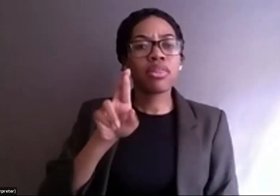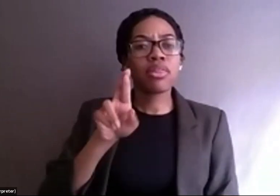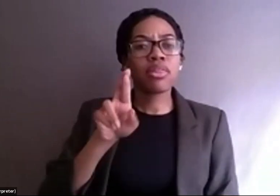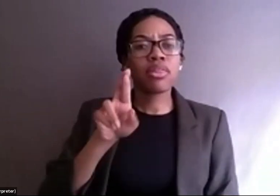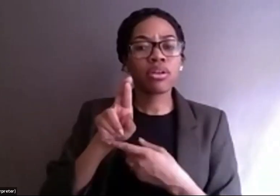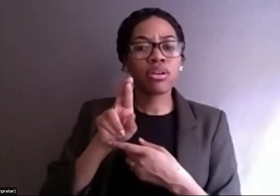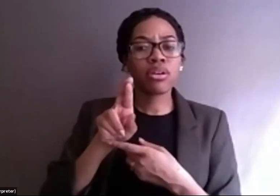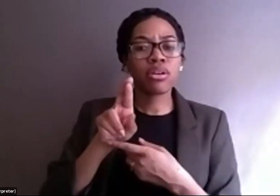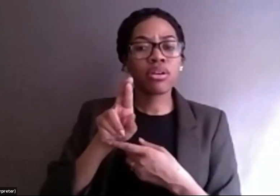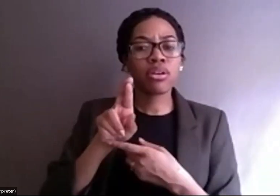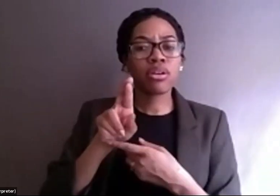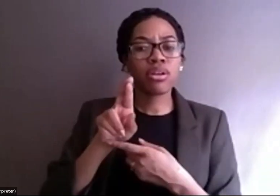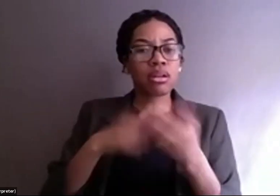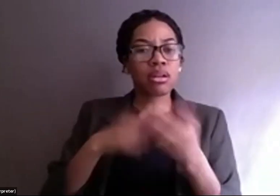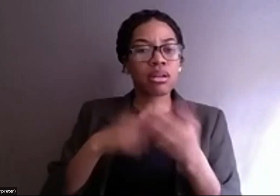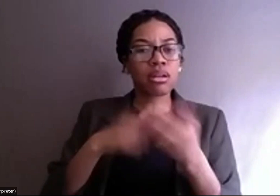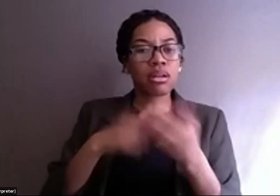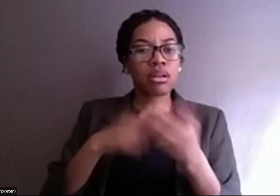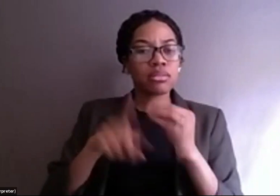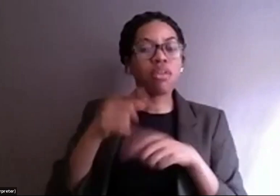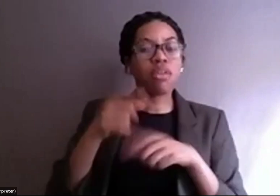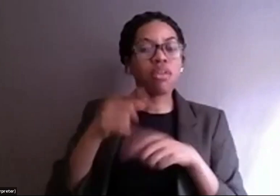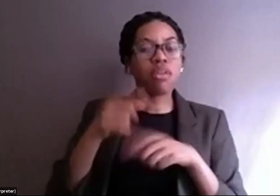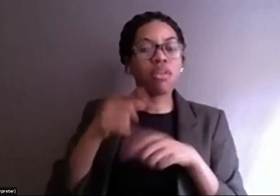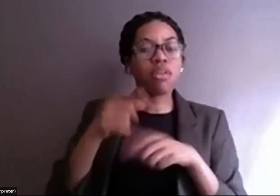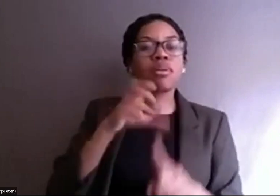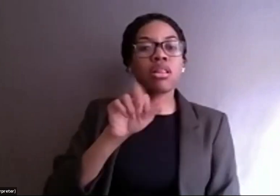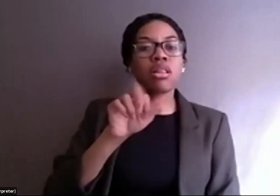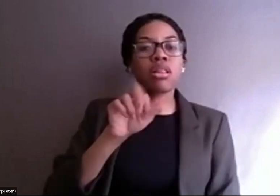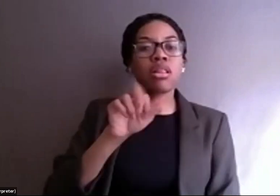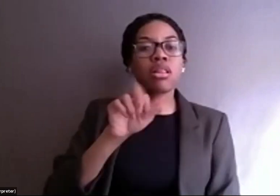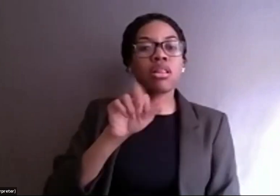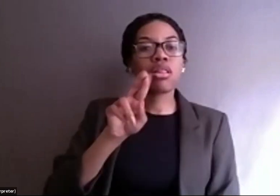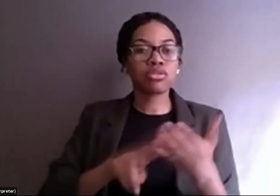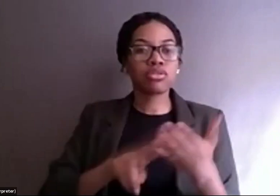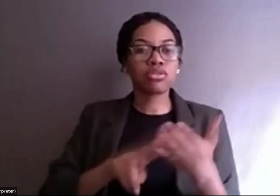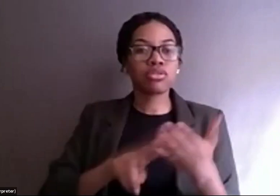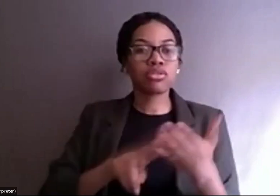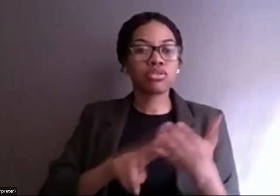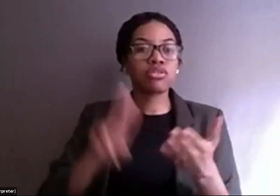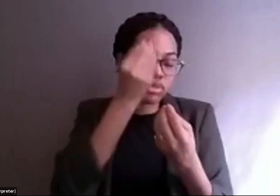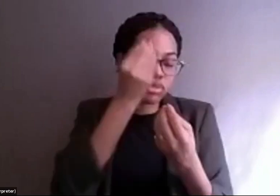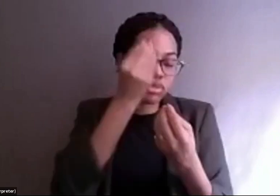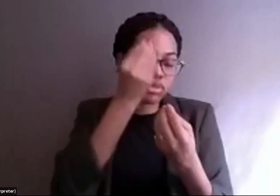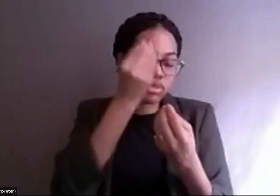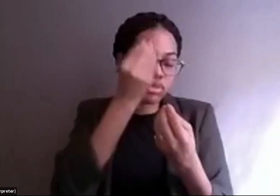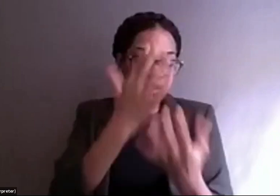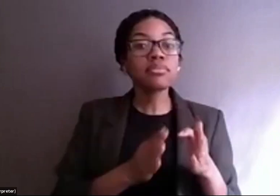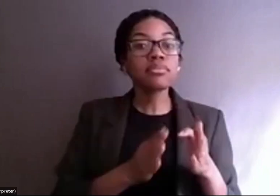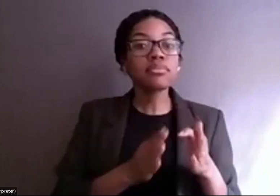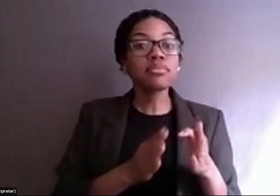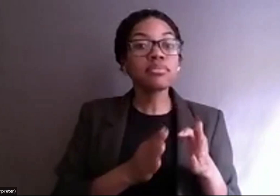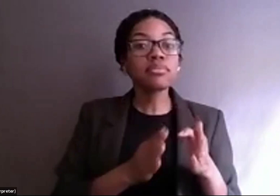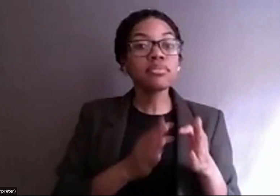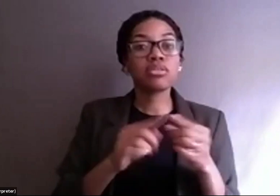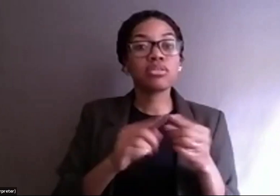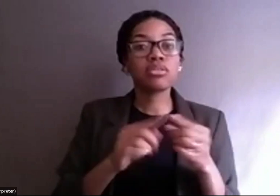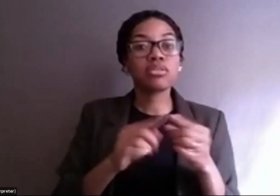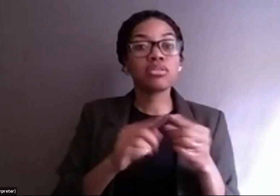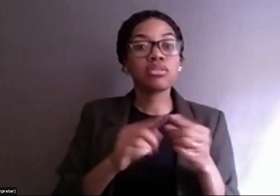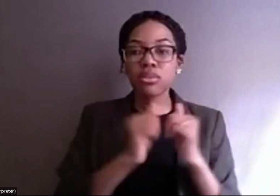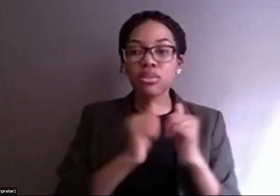Atlanta. So we wanted to share that. And then we had a question about teaching about power. As